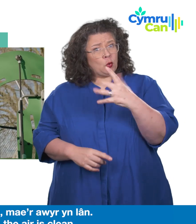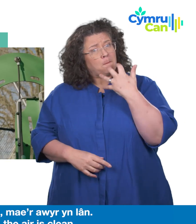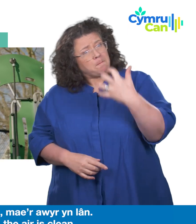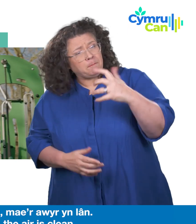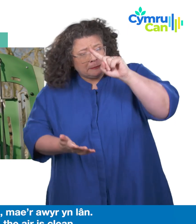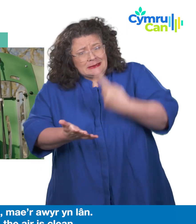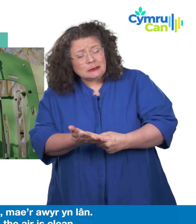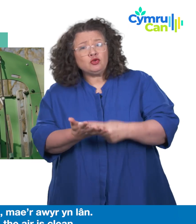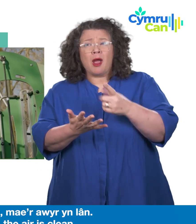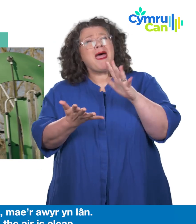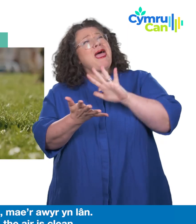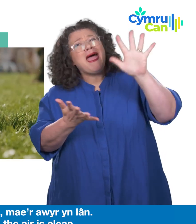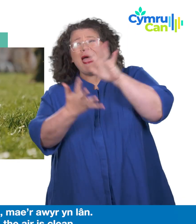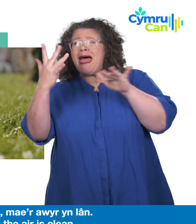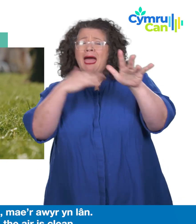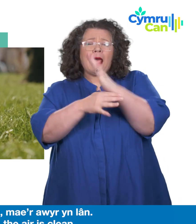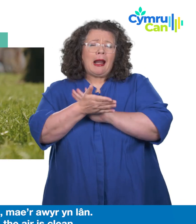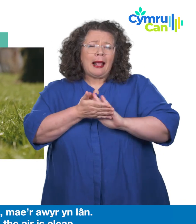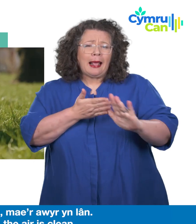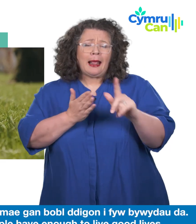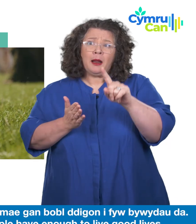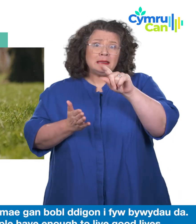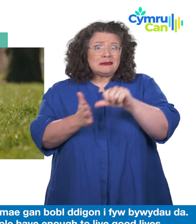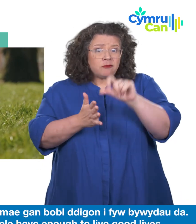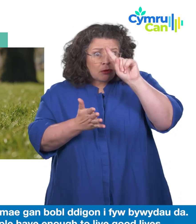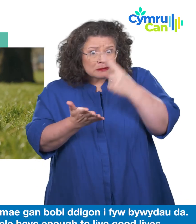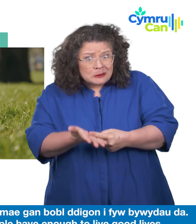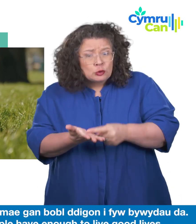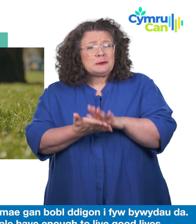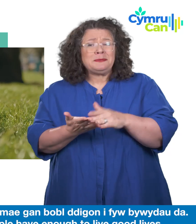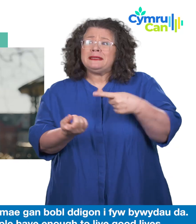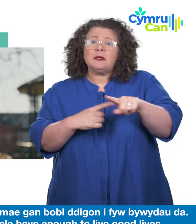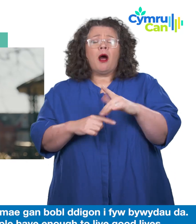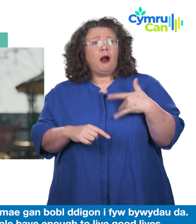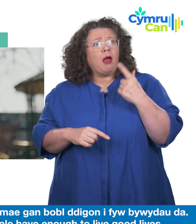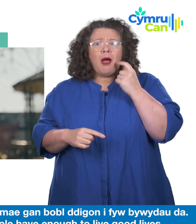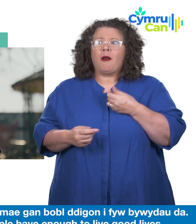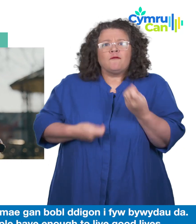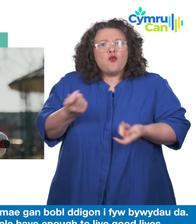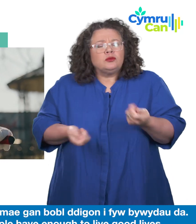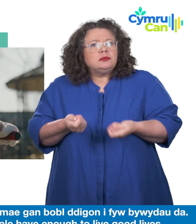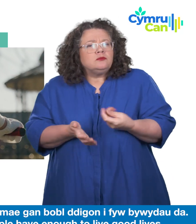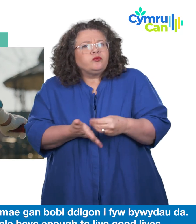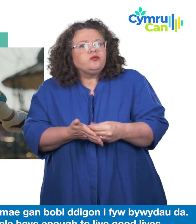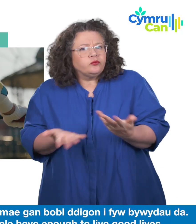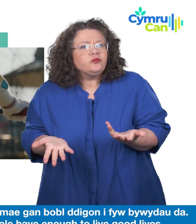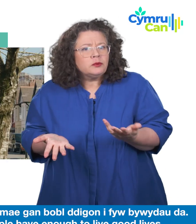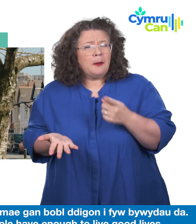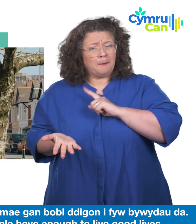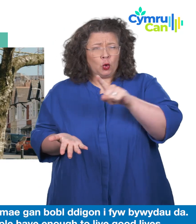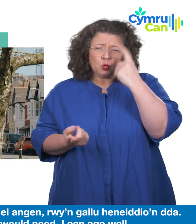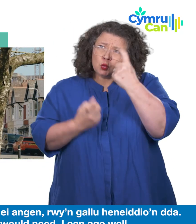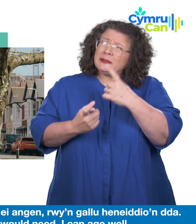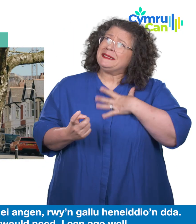Because you were bold, the air is clean. Because you took difficult decisions, people have enough to live good